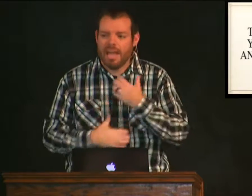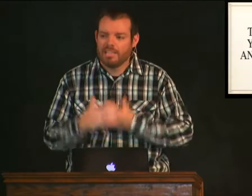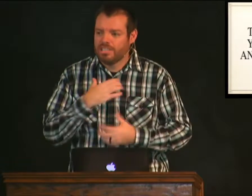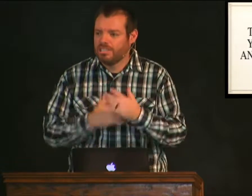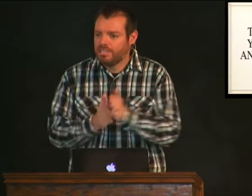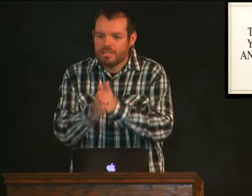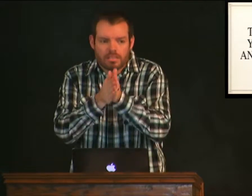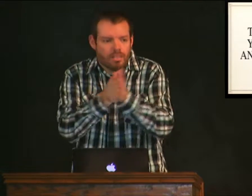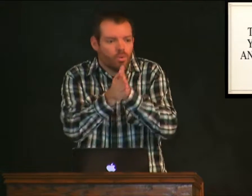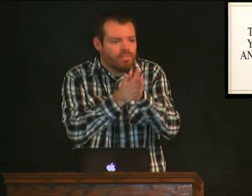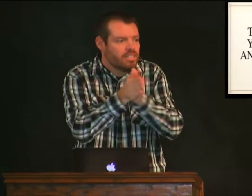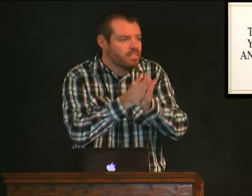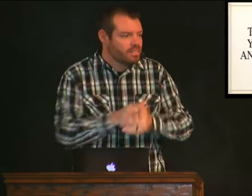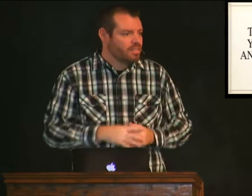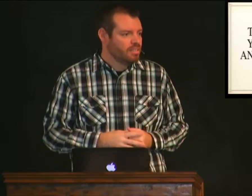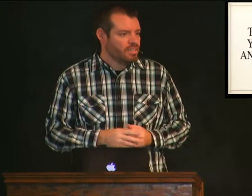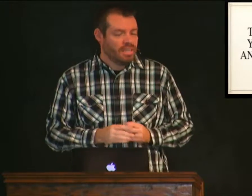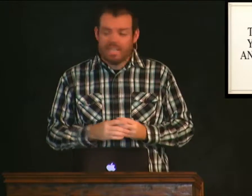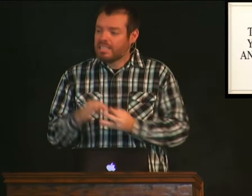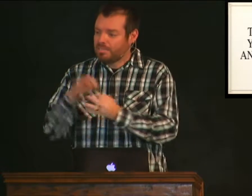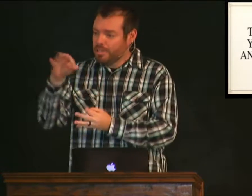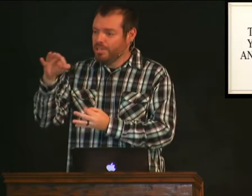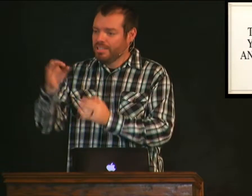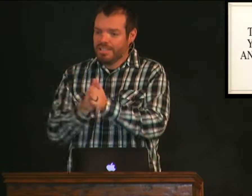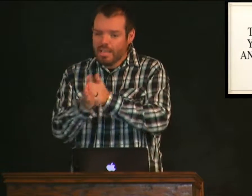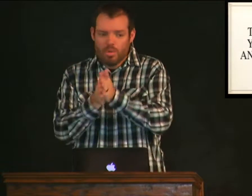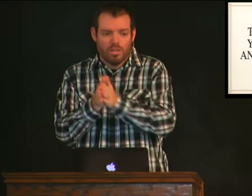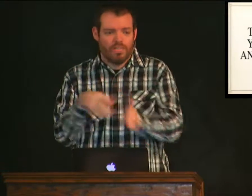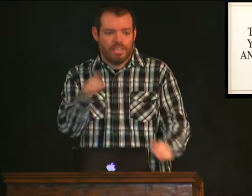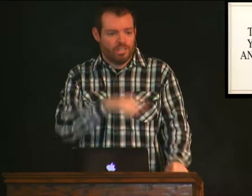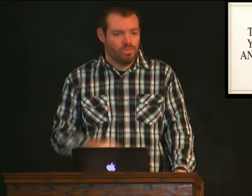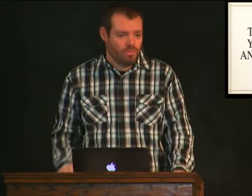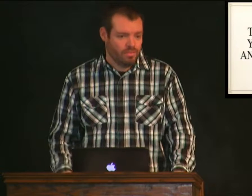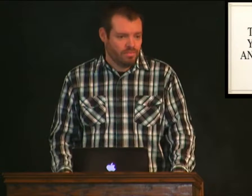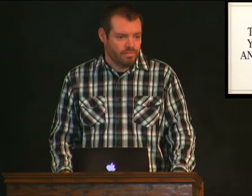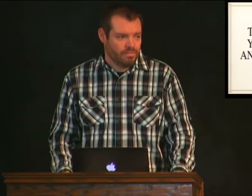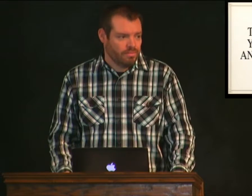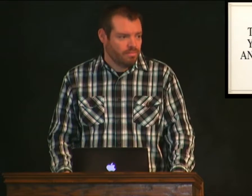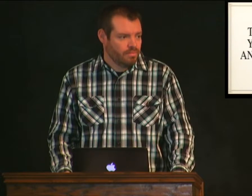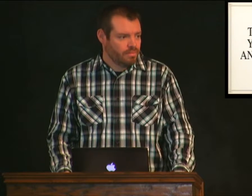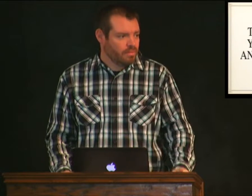You need the passion, the motivation. It's the Spirit that motivates you.